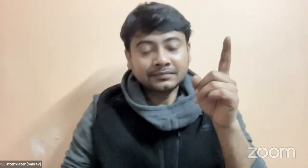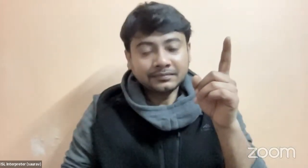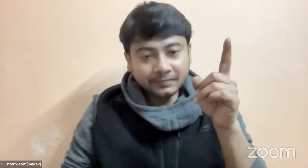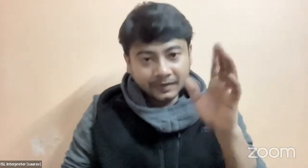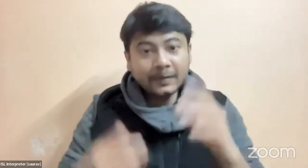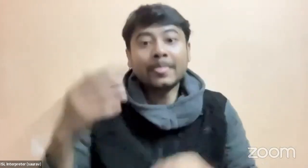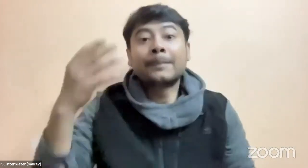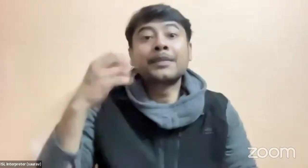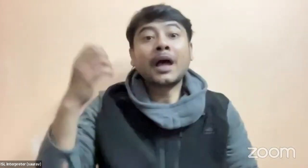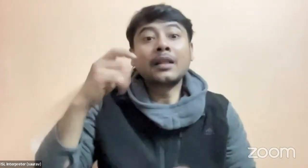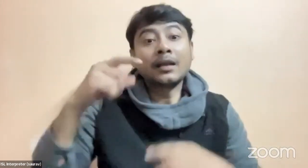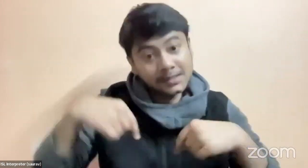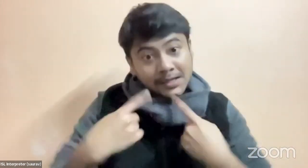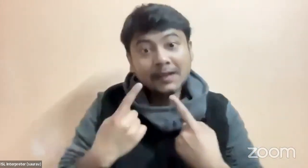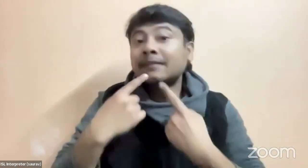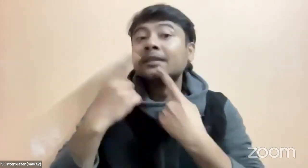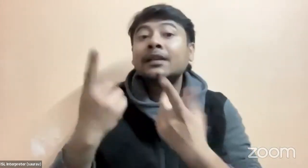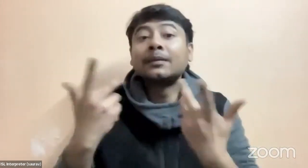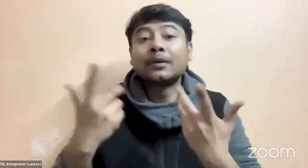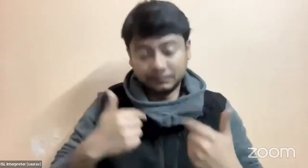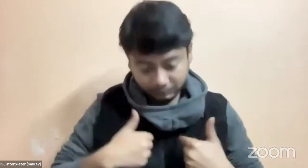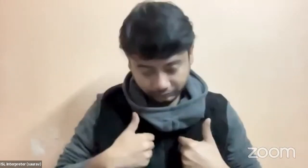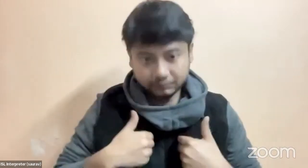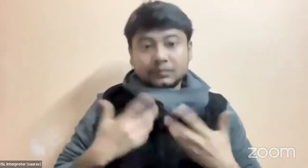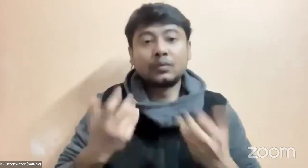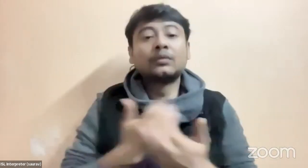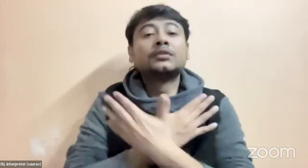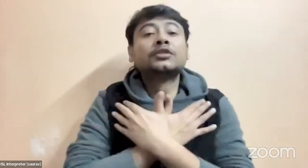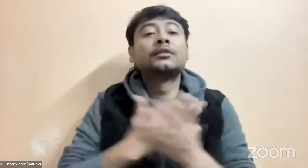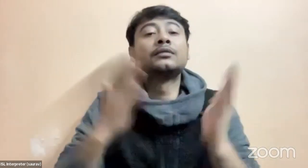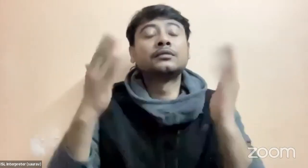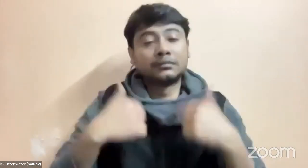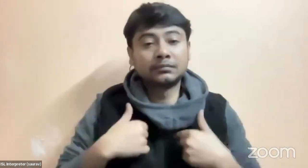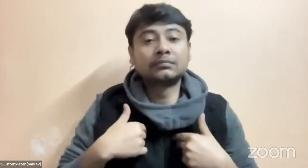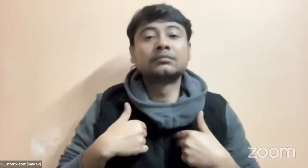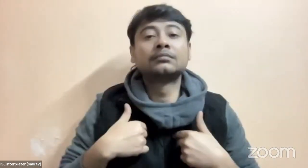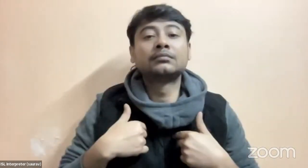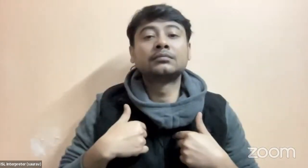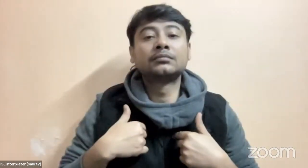Narad Muni himself comes as Shrivas Pandit.